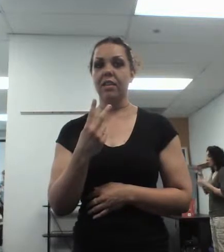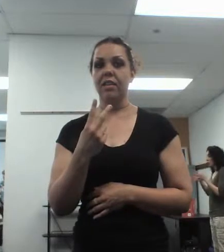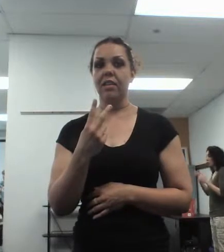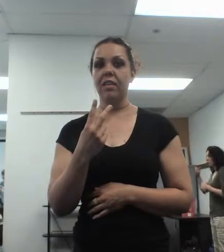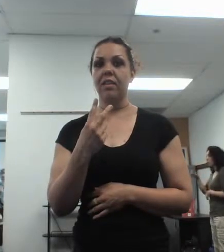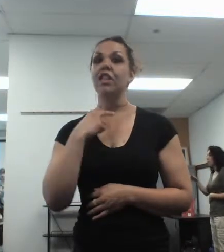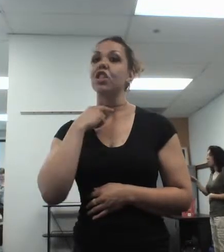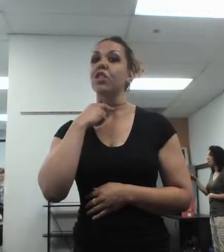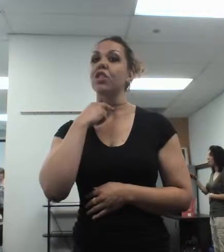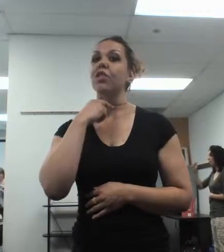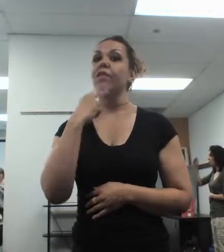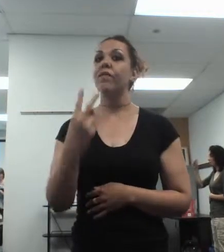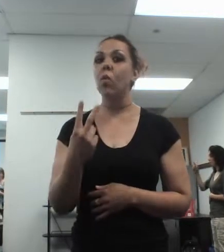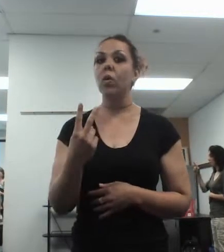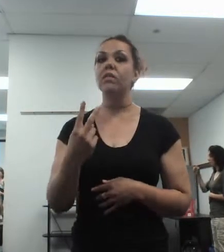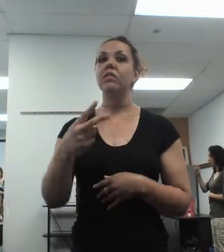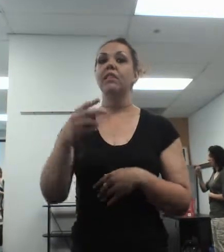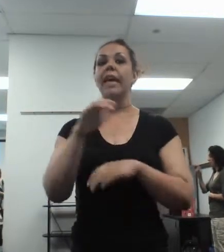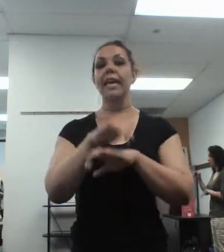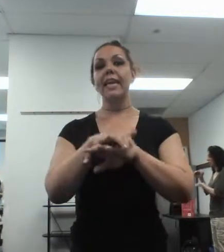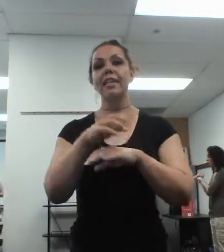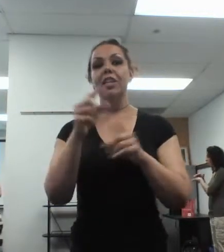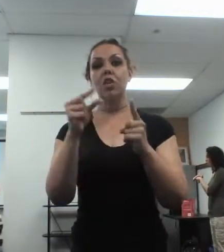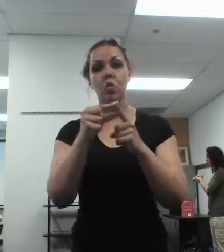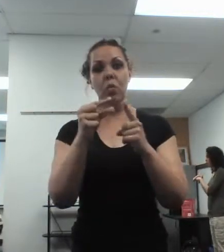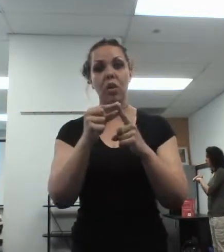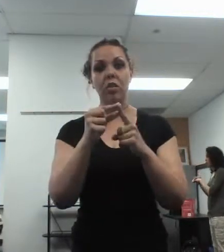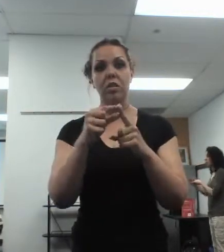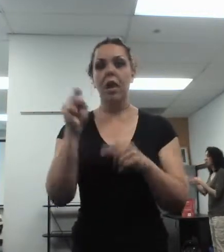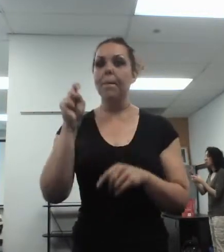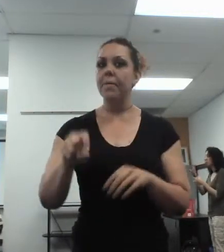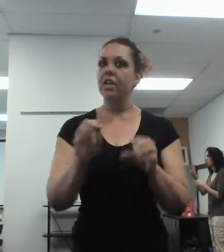pronunciation of words has to be clear and accurate.